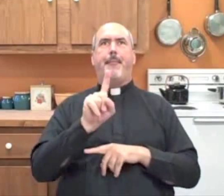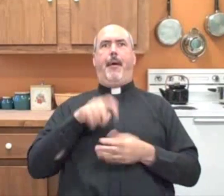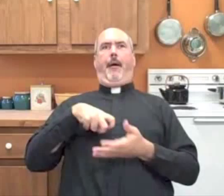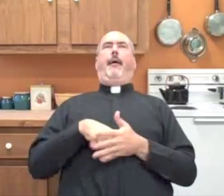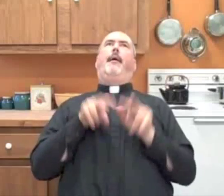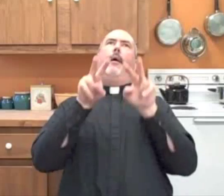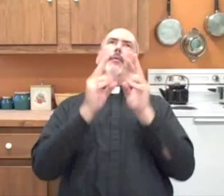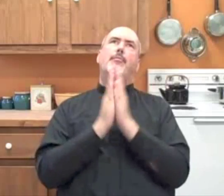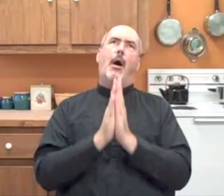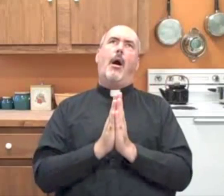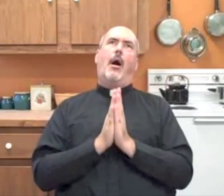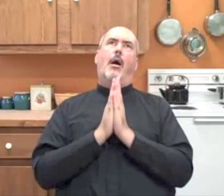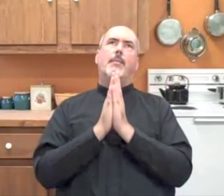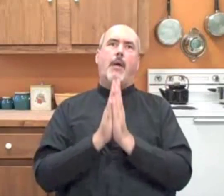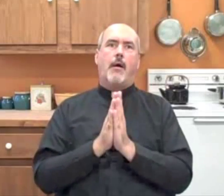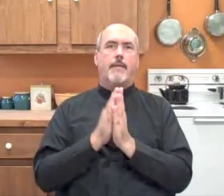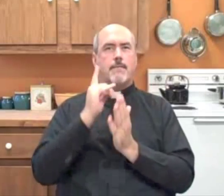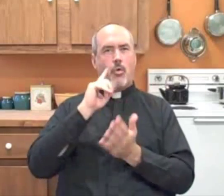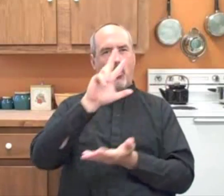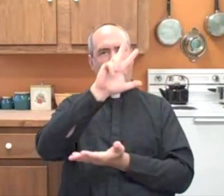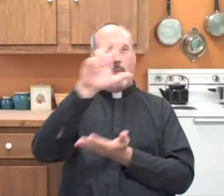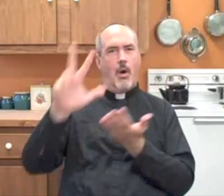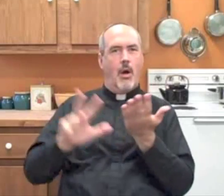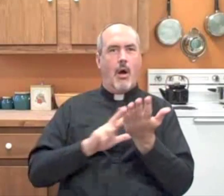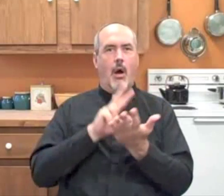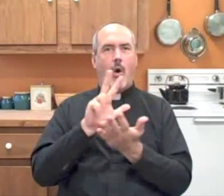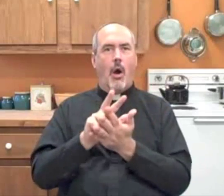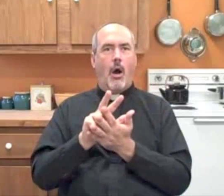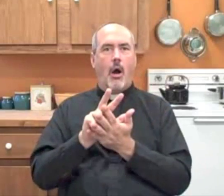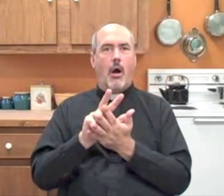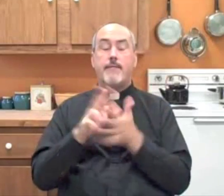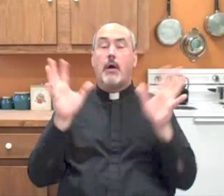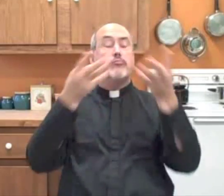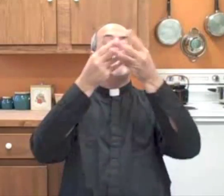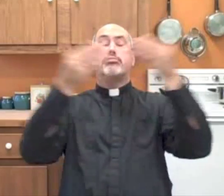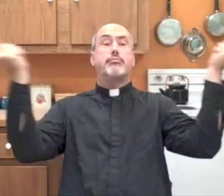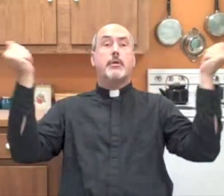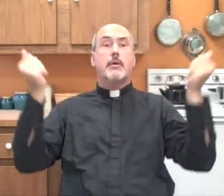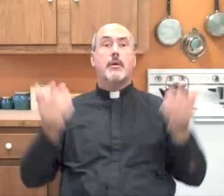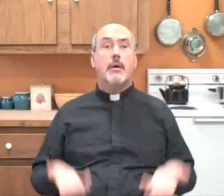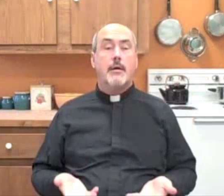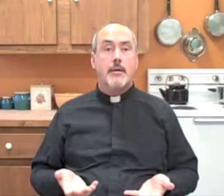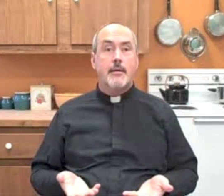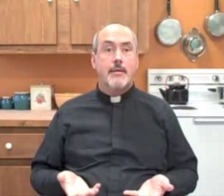They went back to kneeling and praying for 3 hours until the apparition disappeared.